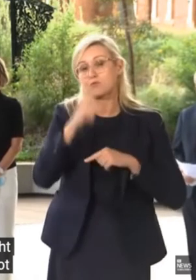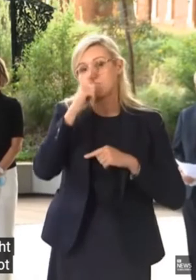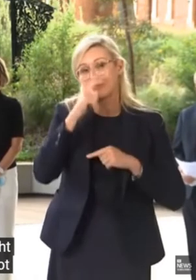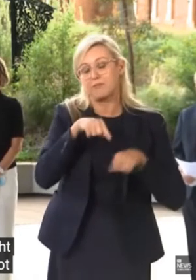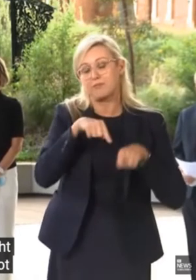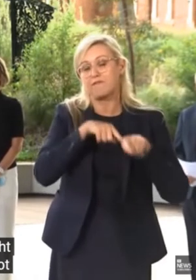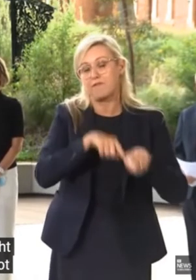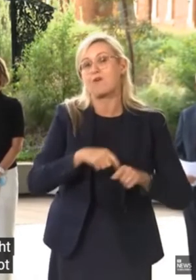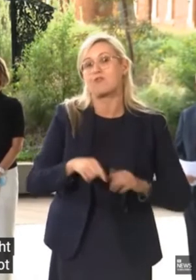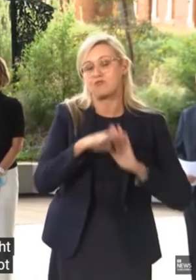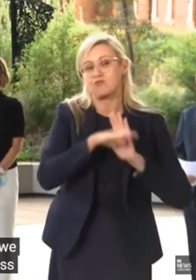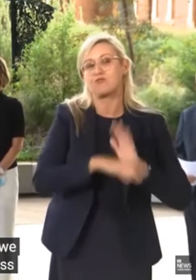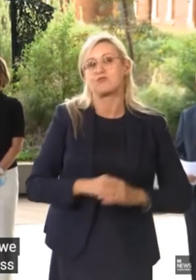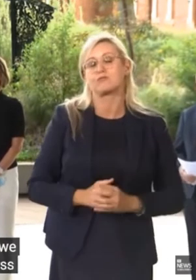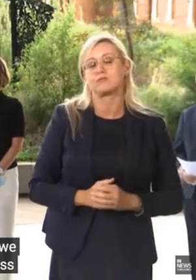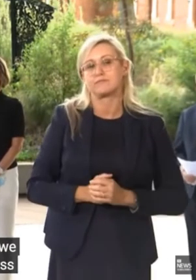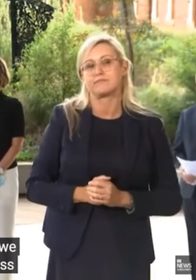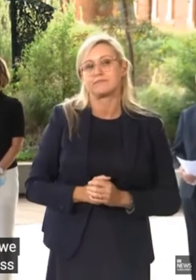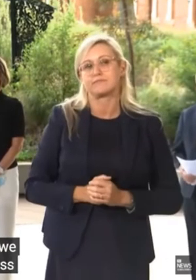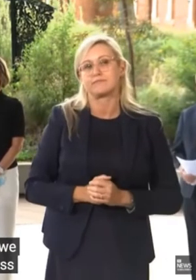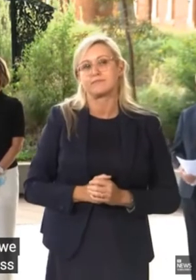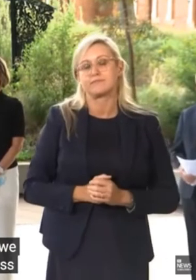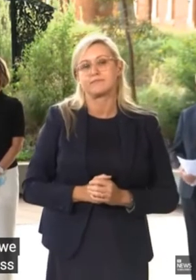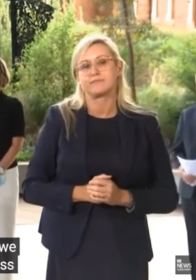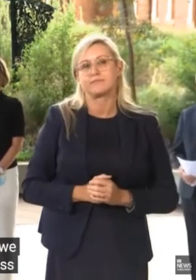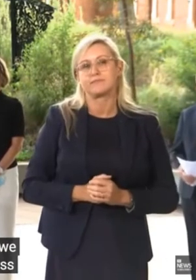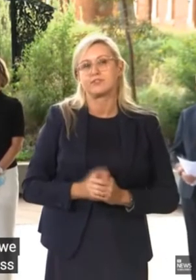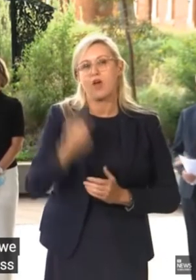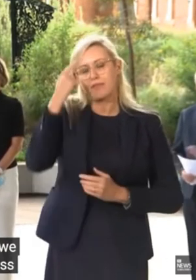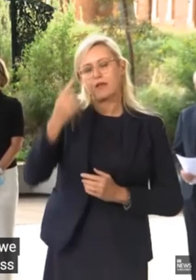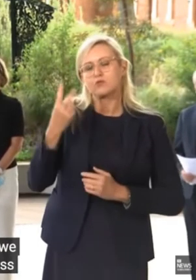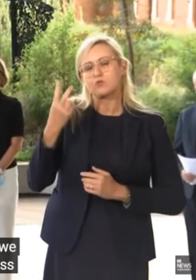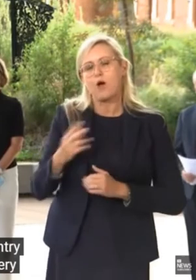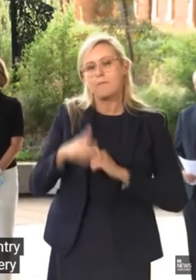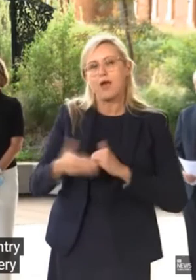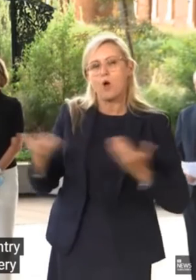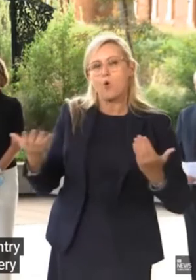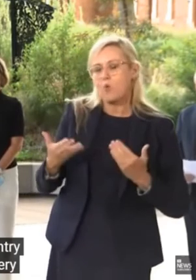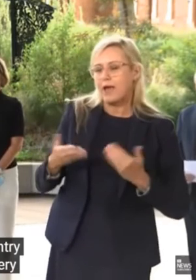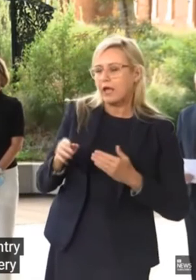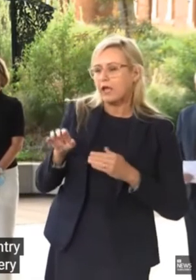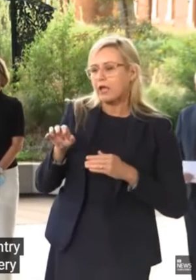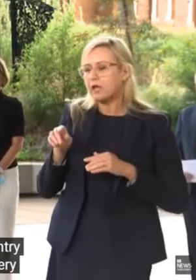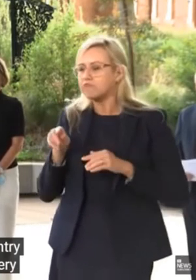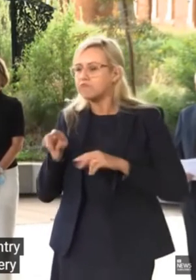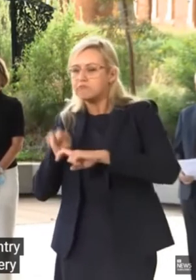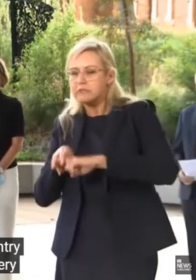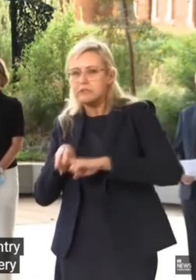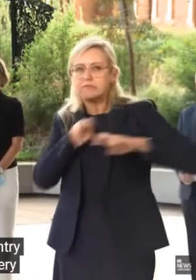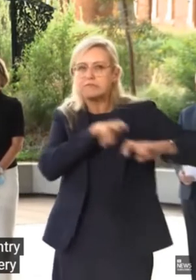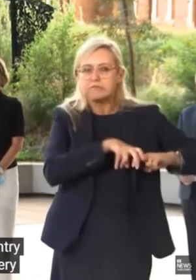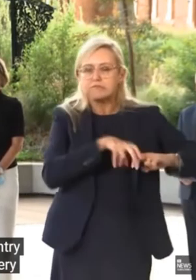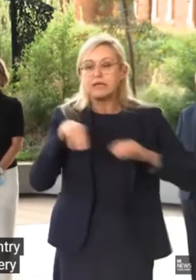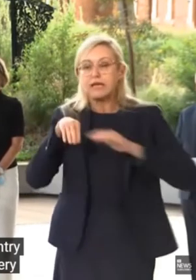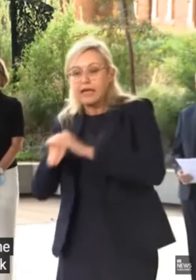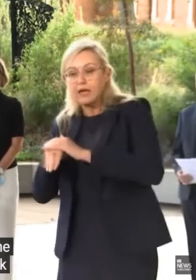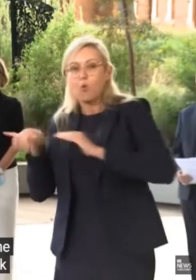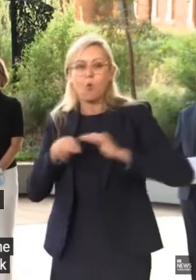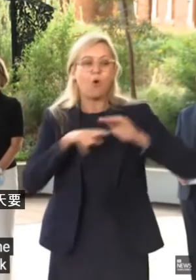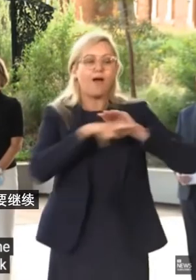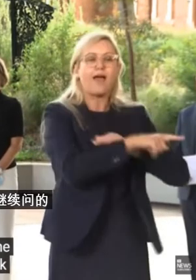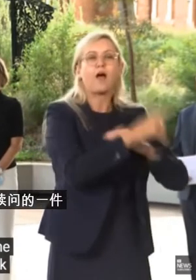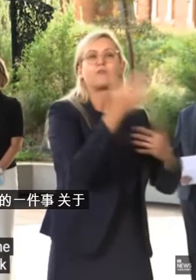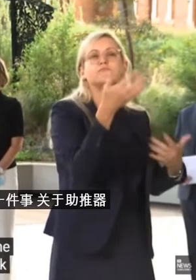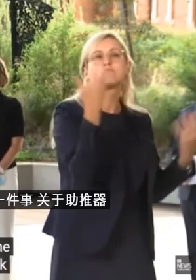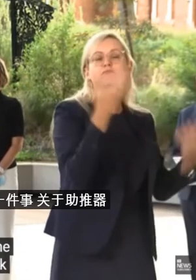country about where we sit, and it's very pleasing, that position. But the one thing I'd continue to ask today is